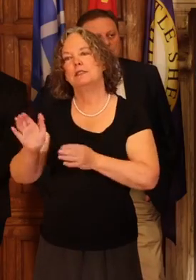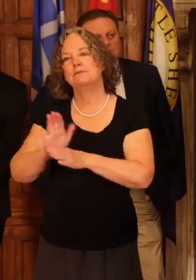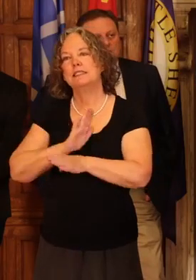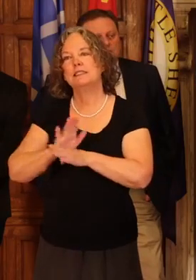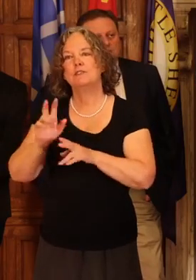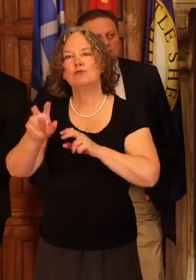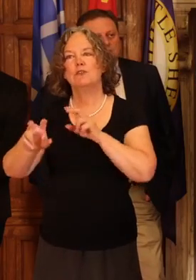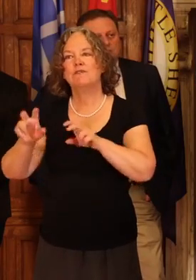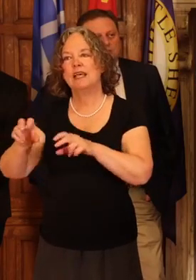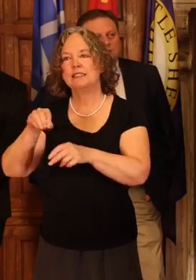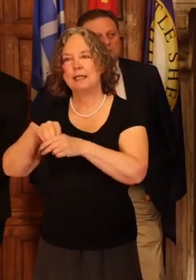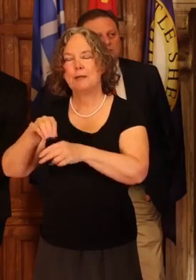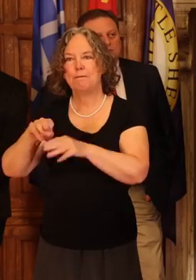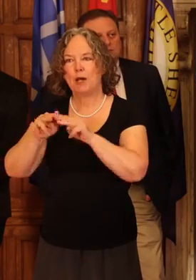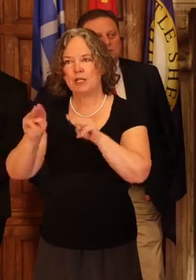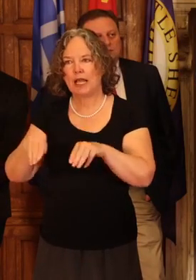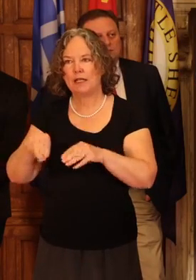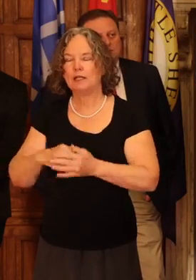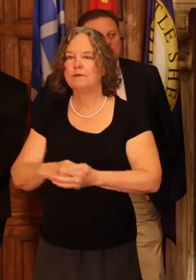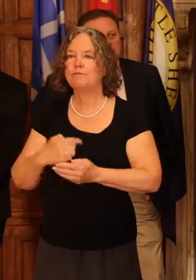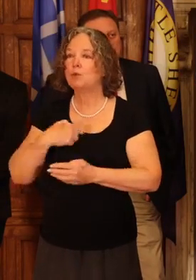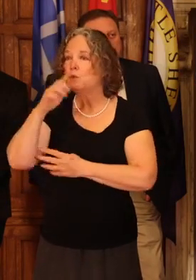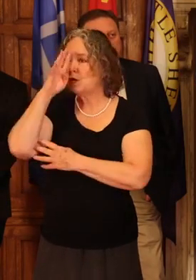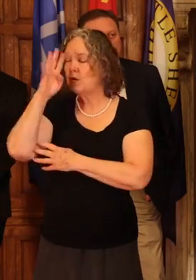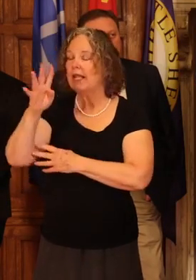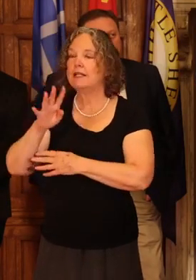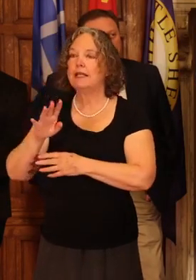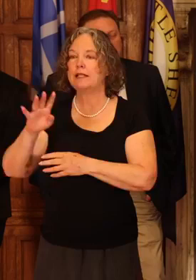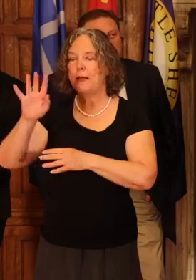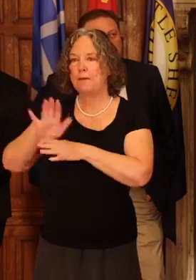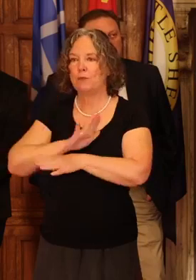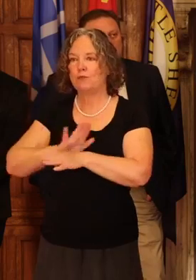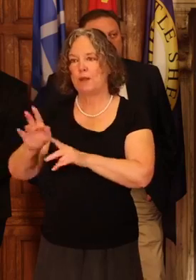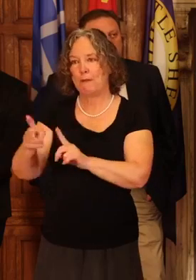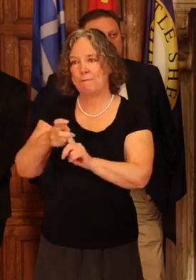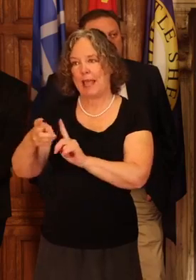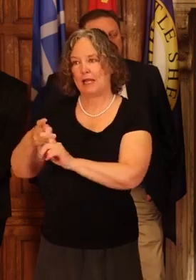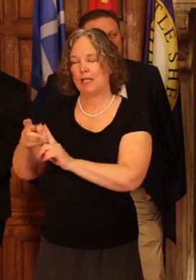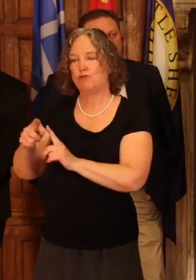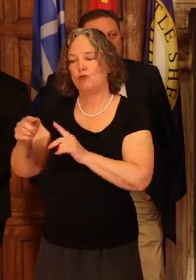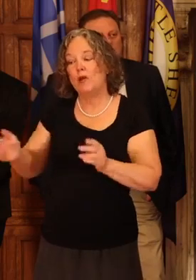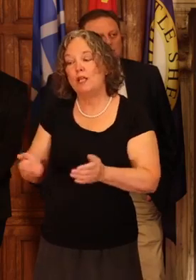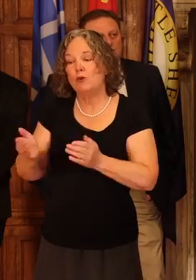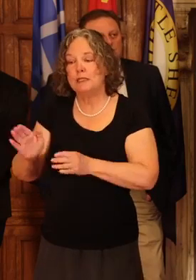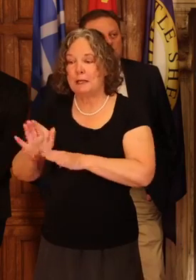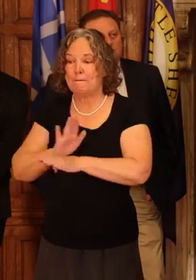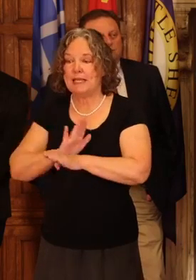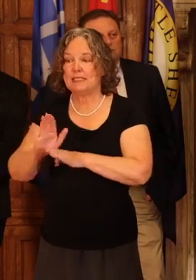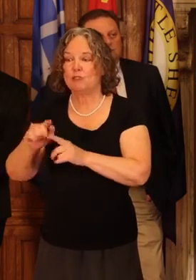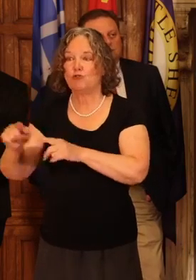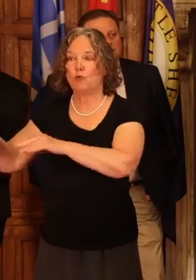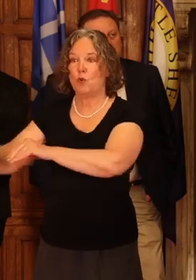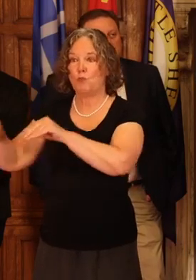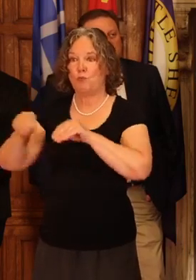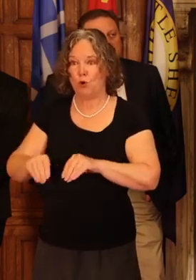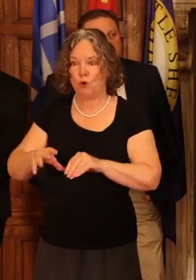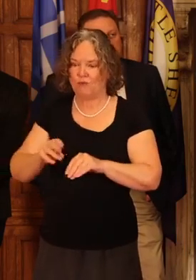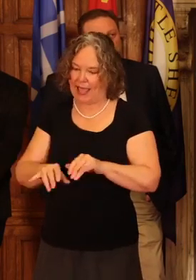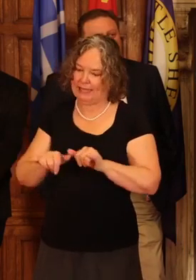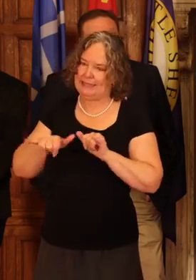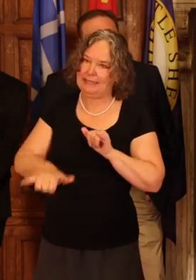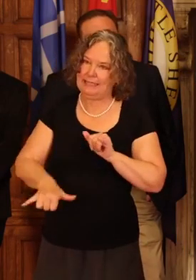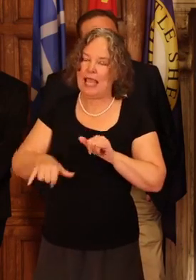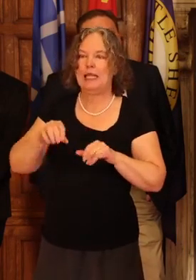Montana. We created the Entrepreneur Magnet to encourage businesses to locate to and stay